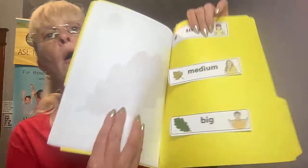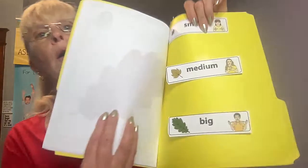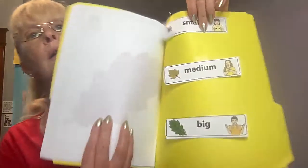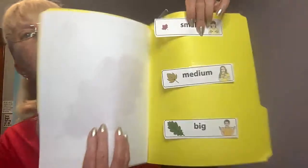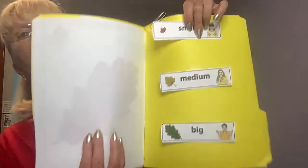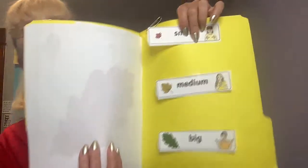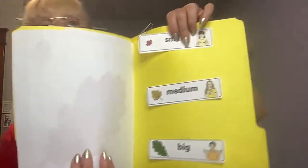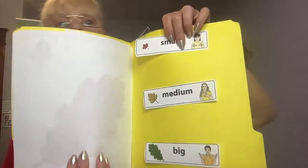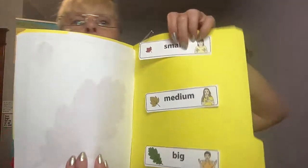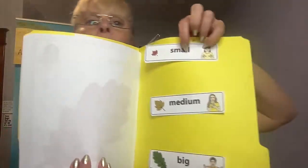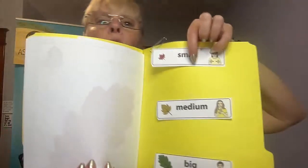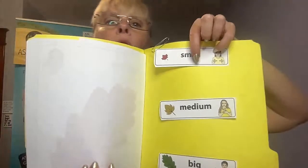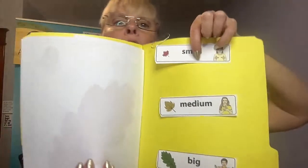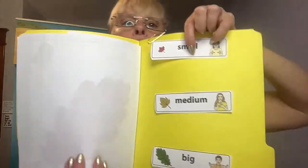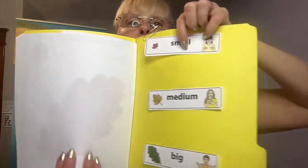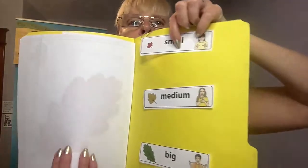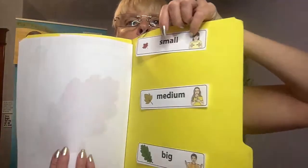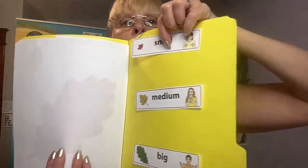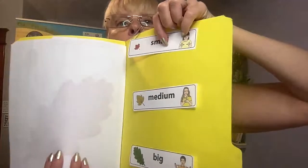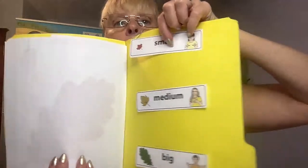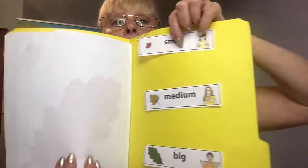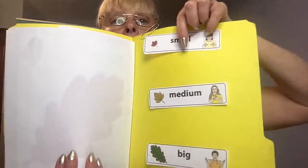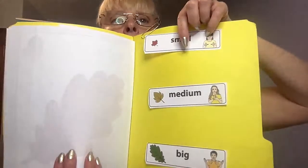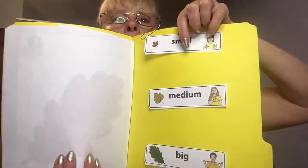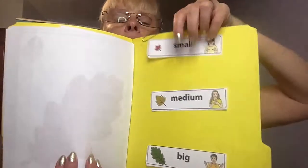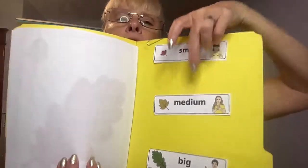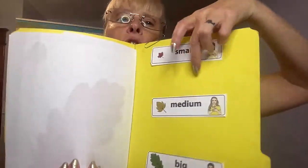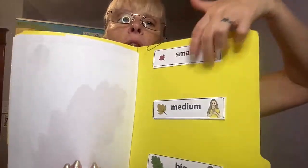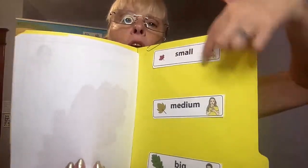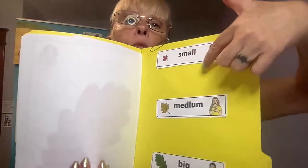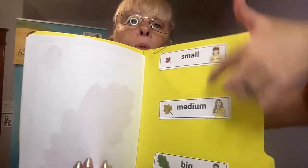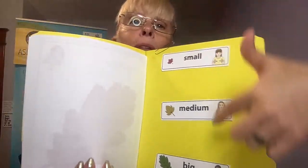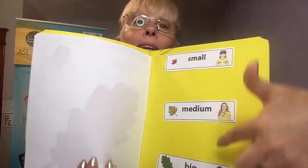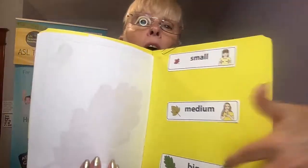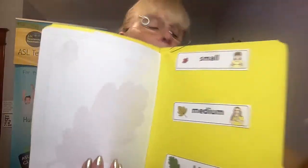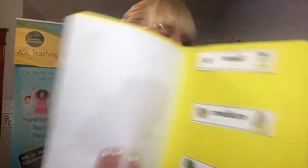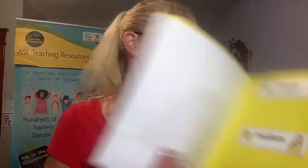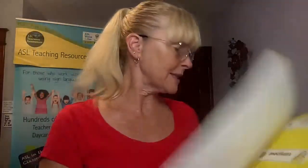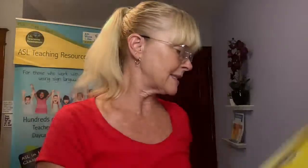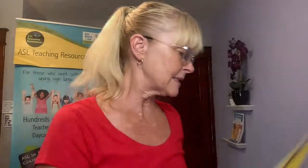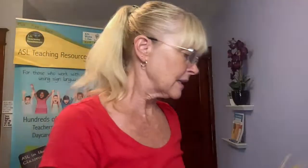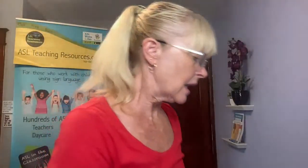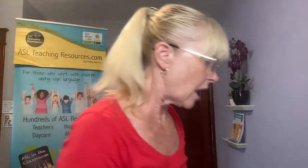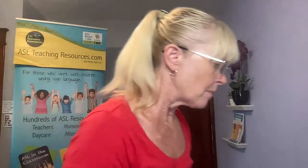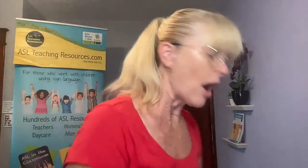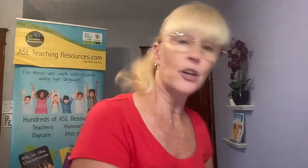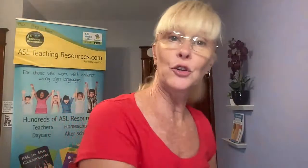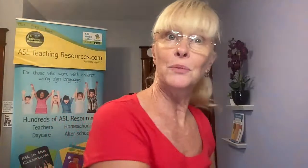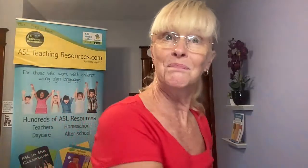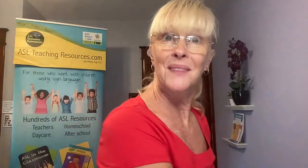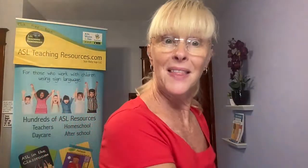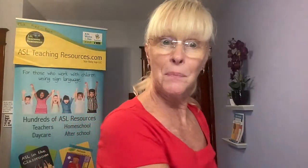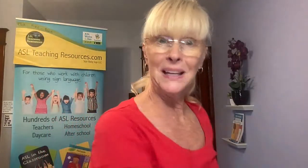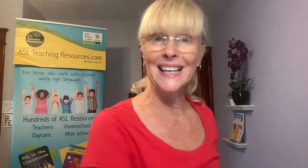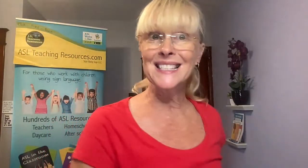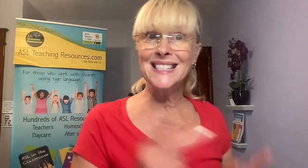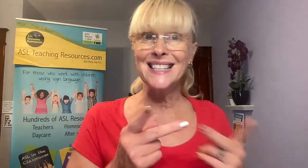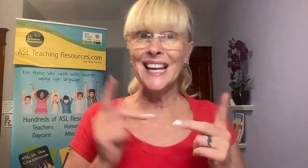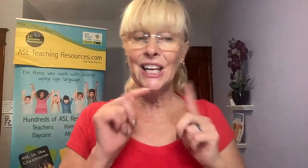small, medium, and large. See, like this, so that you put the objects under the place that it